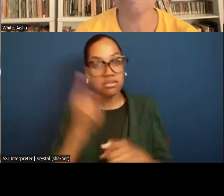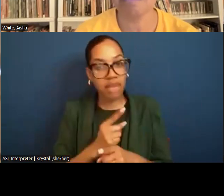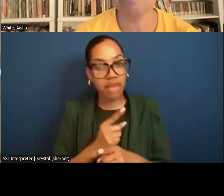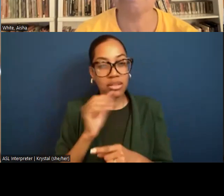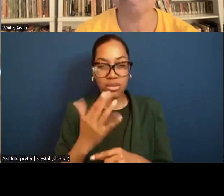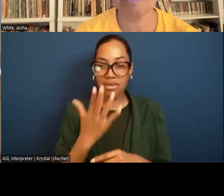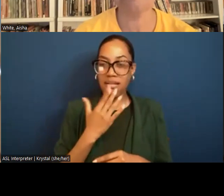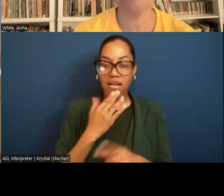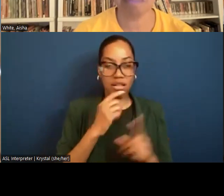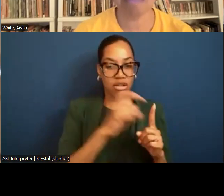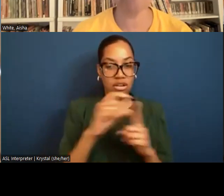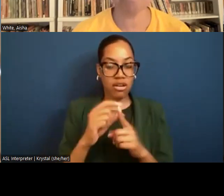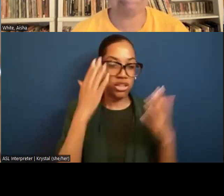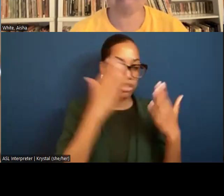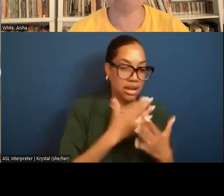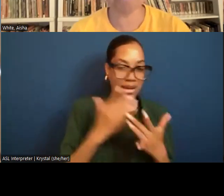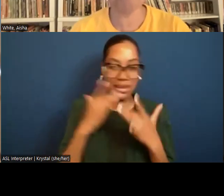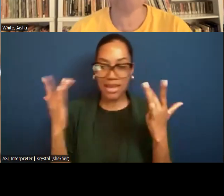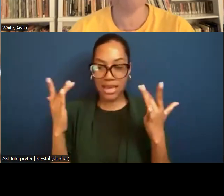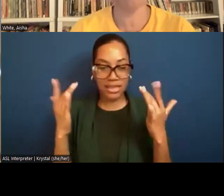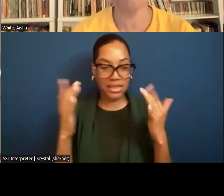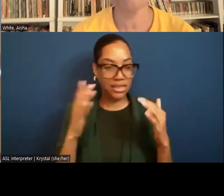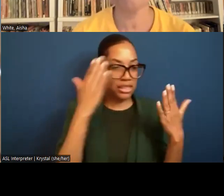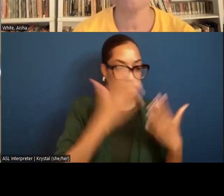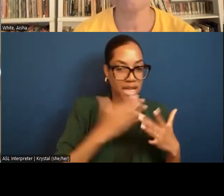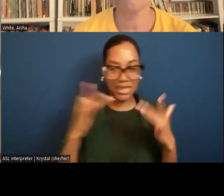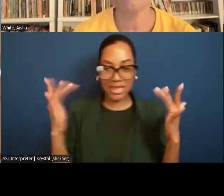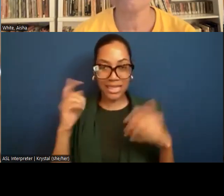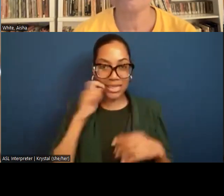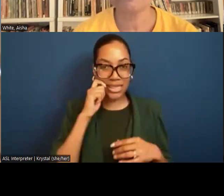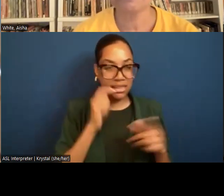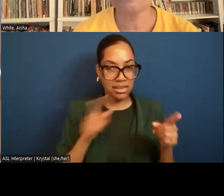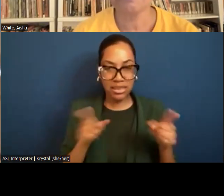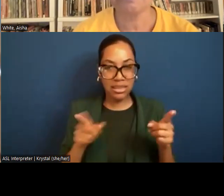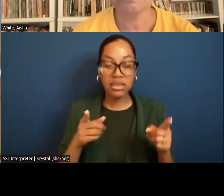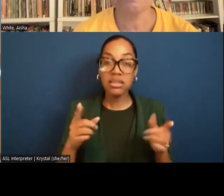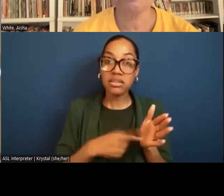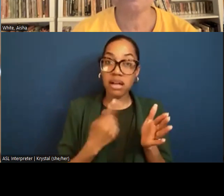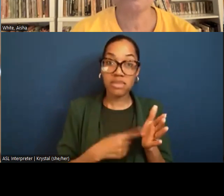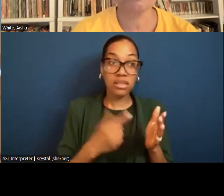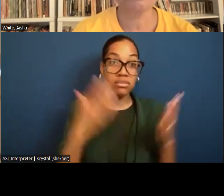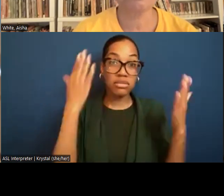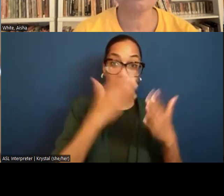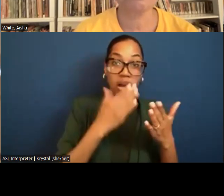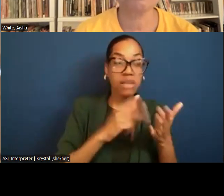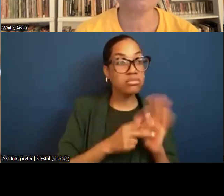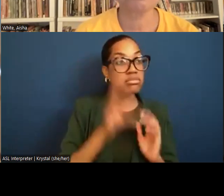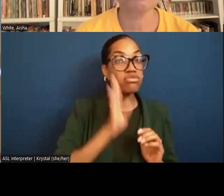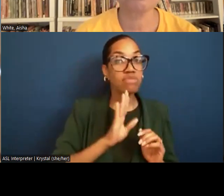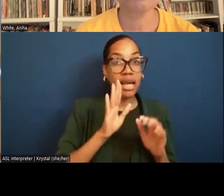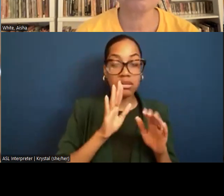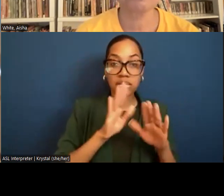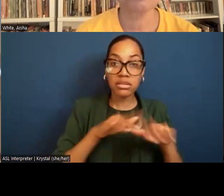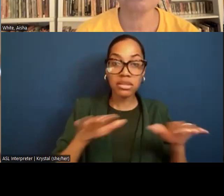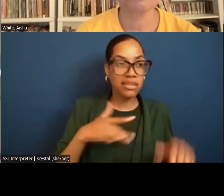have that conversation, right, about what that looks like on the spectrum. Sort of who's the center of that conversation.